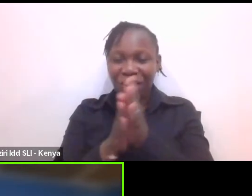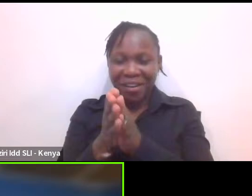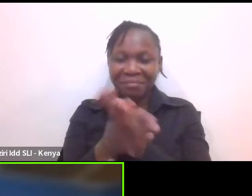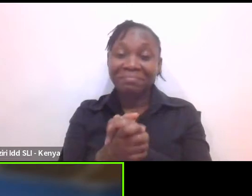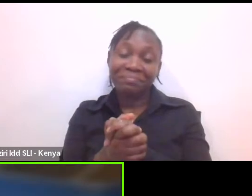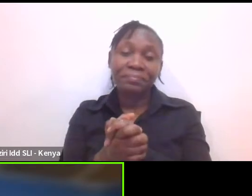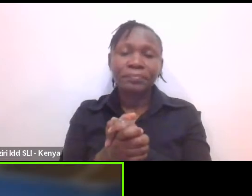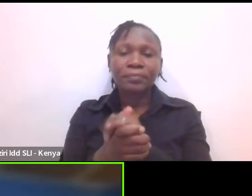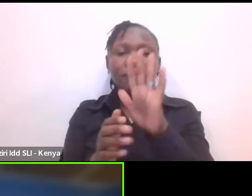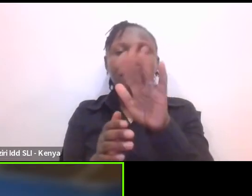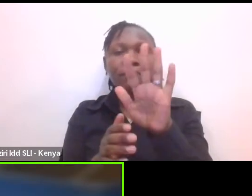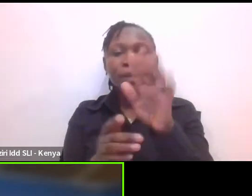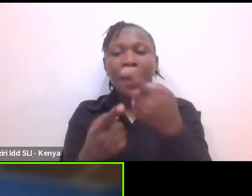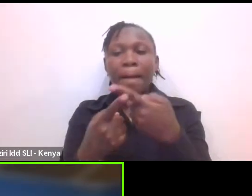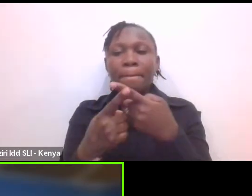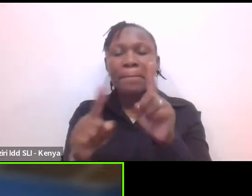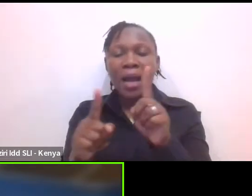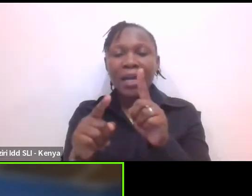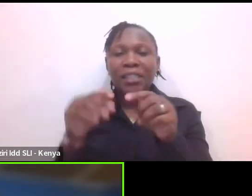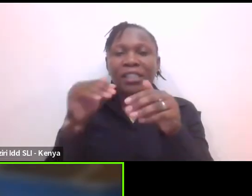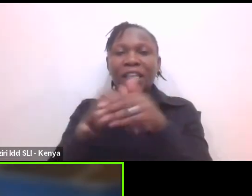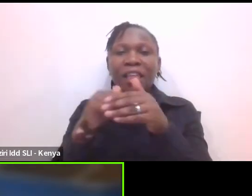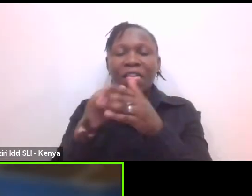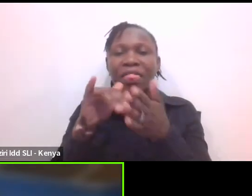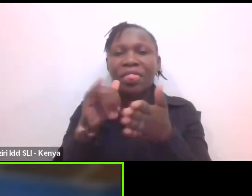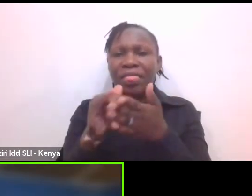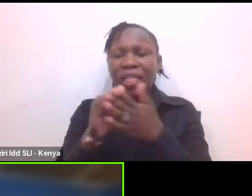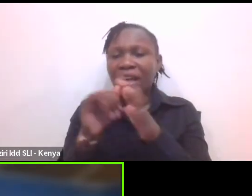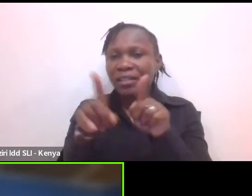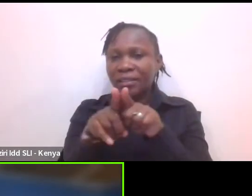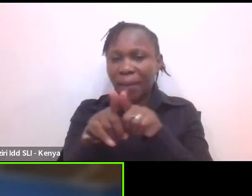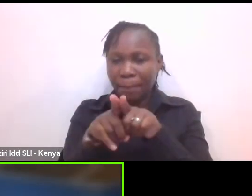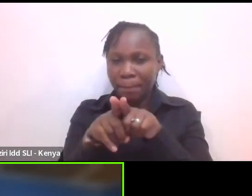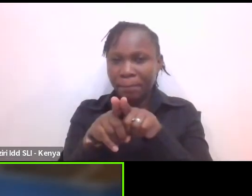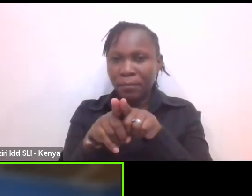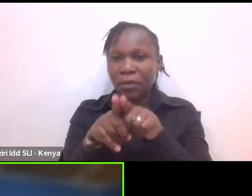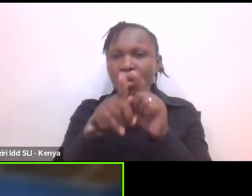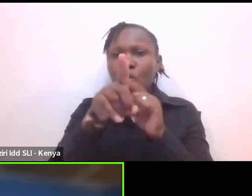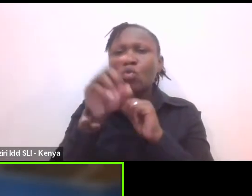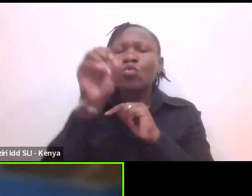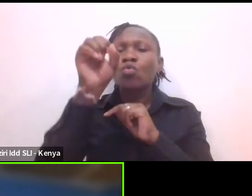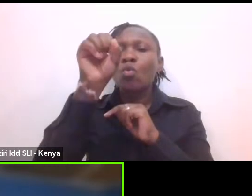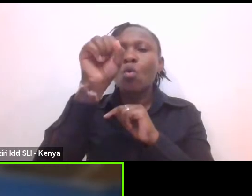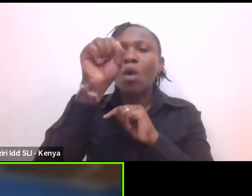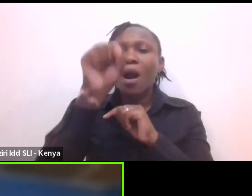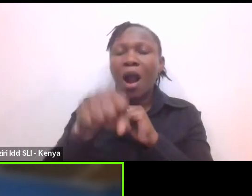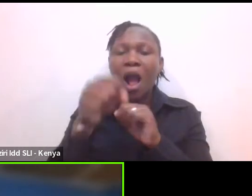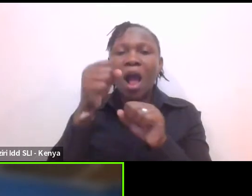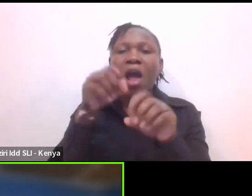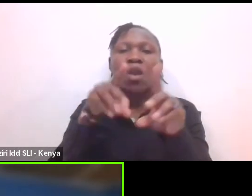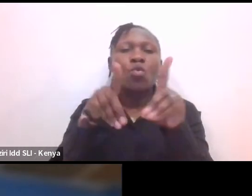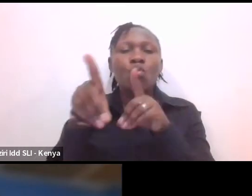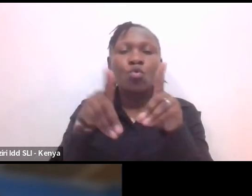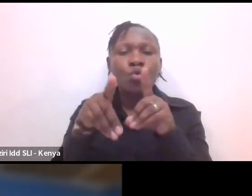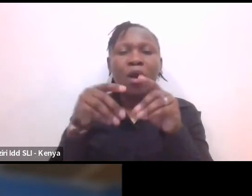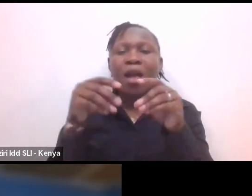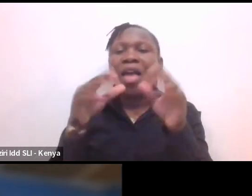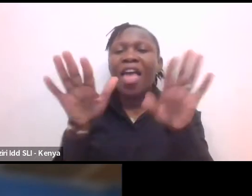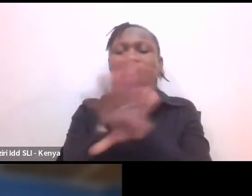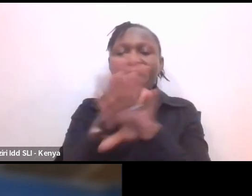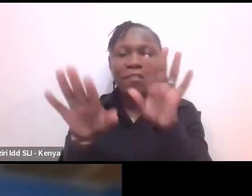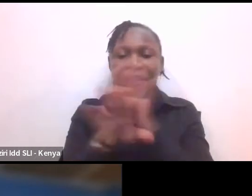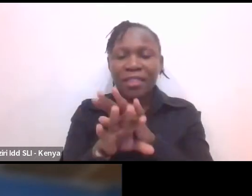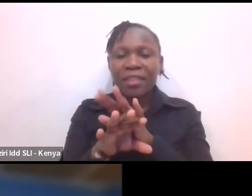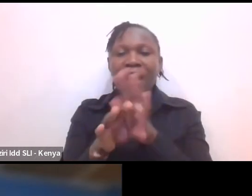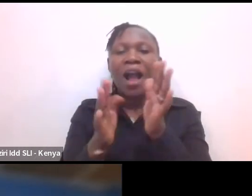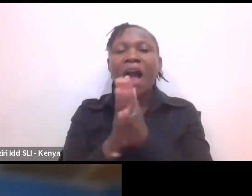But just within the context of that baseline assumption of you can do everything with everything,